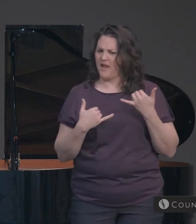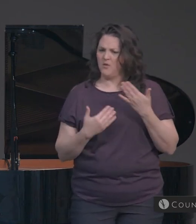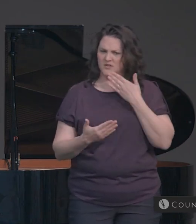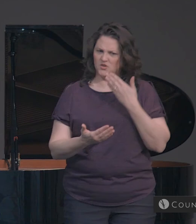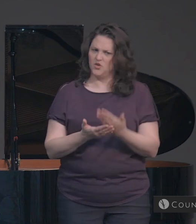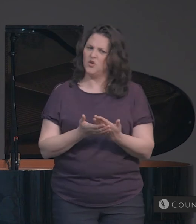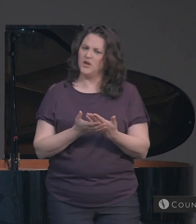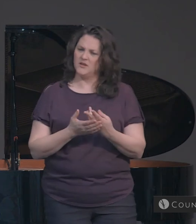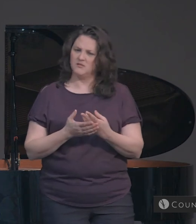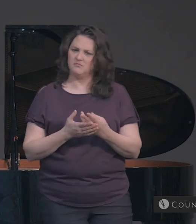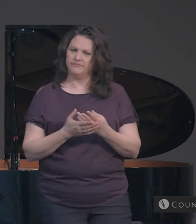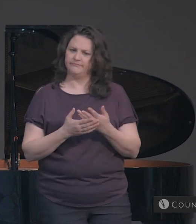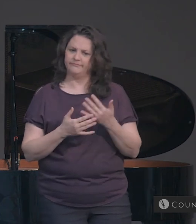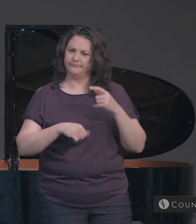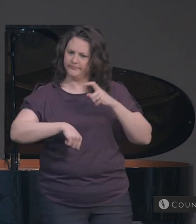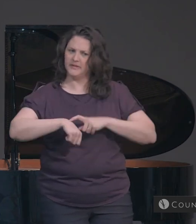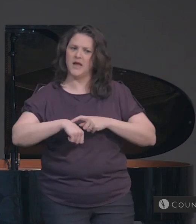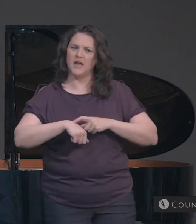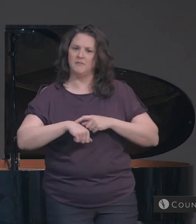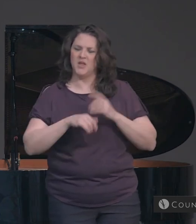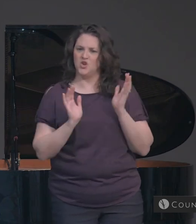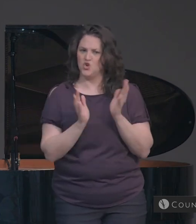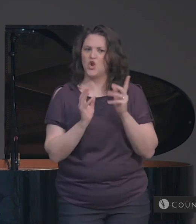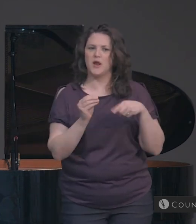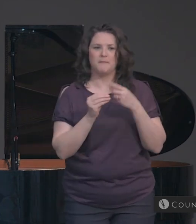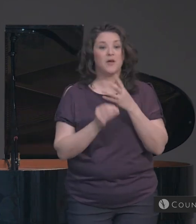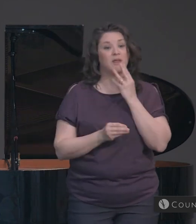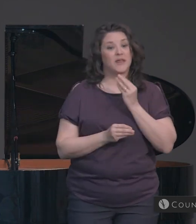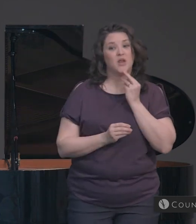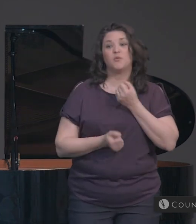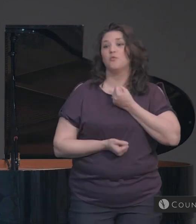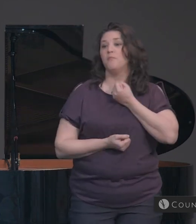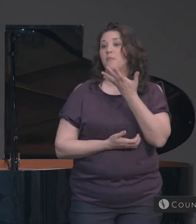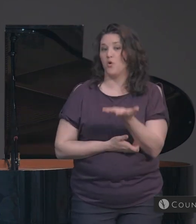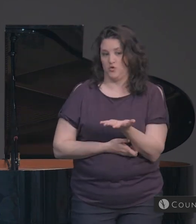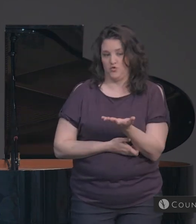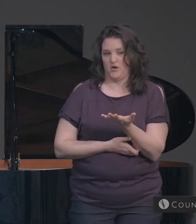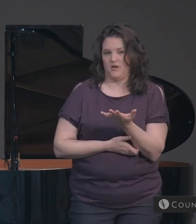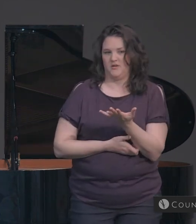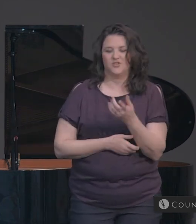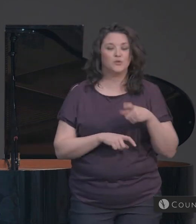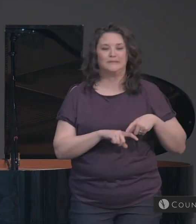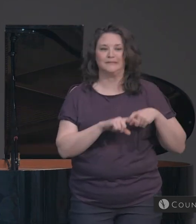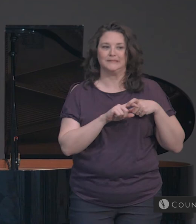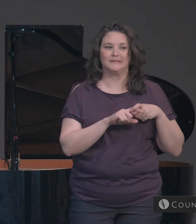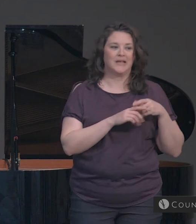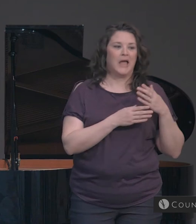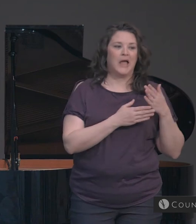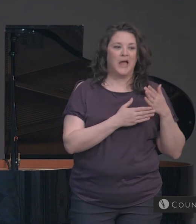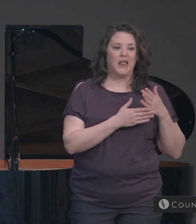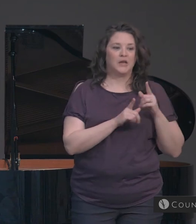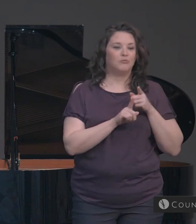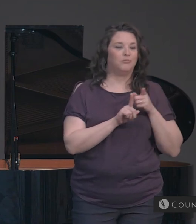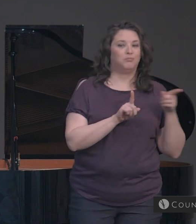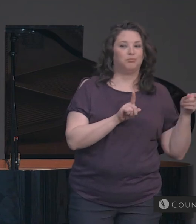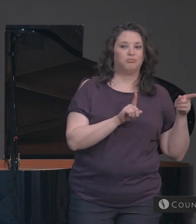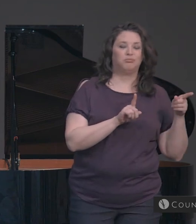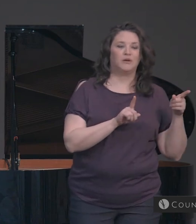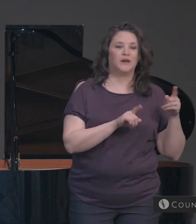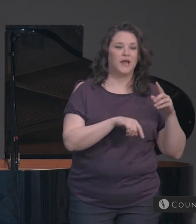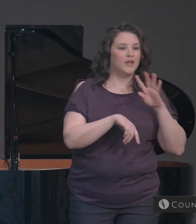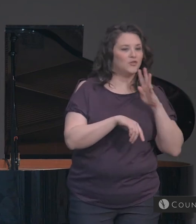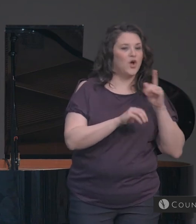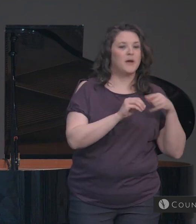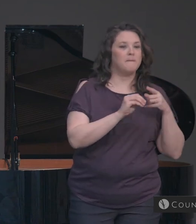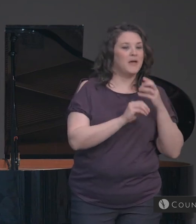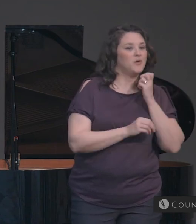to talk about Hebrew poetry. Hebrew poetry. We're just going to take a little sidestep here and kind of spend some time talking